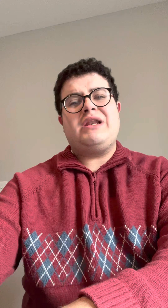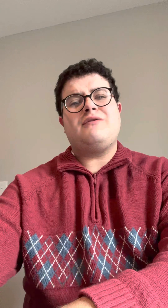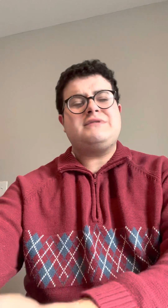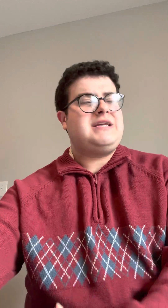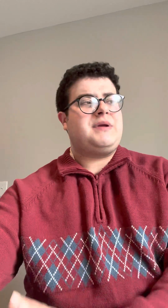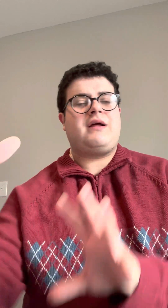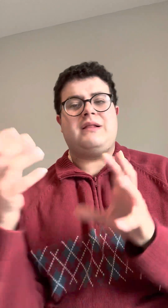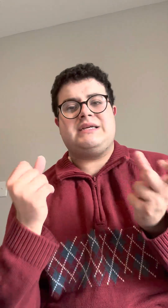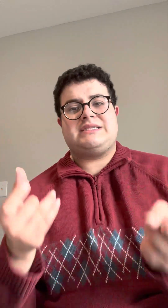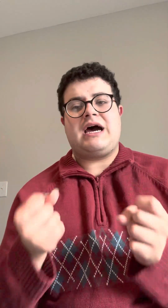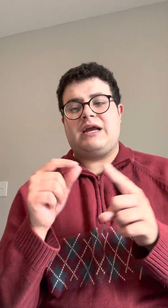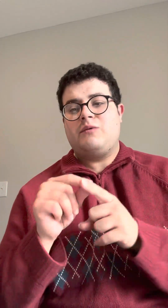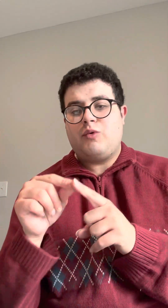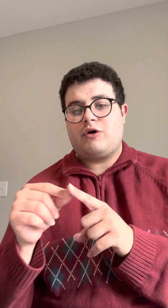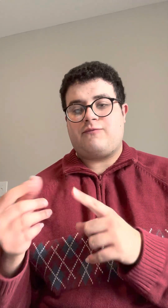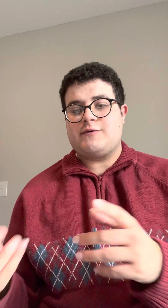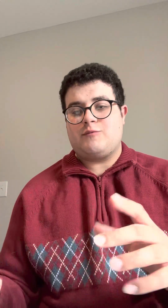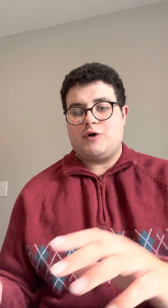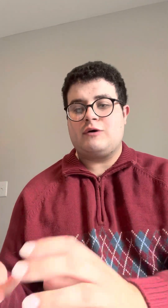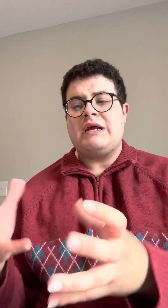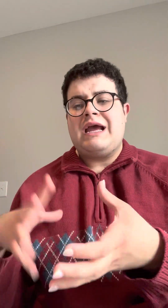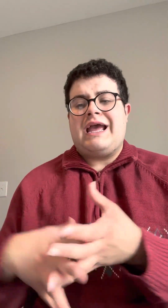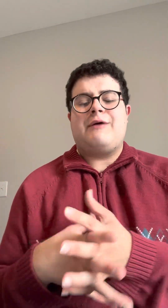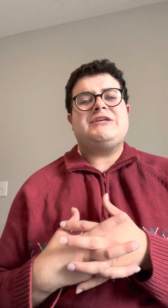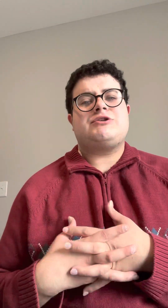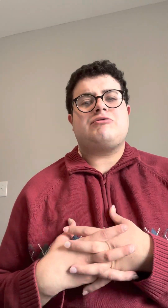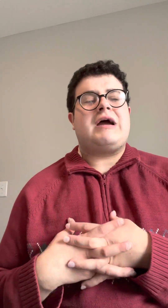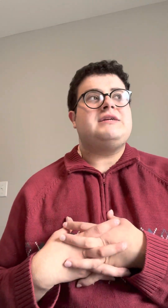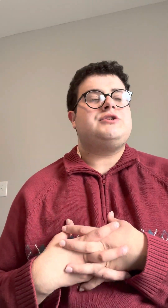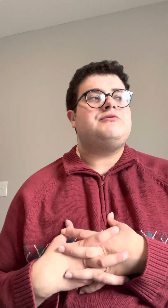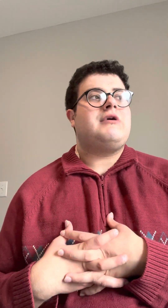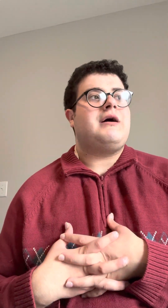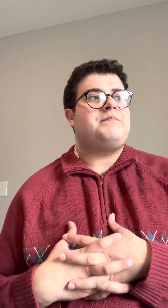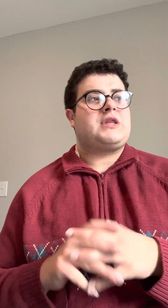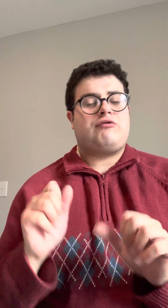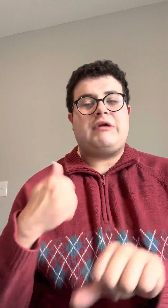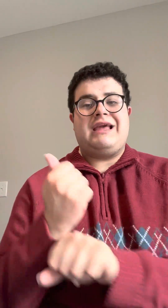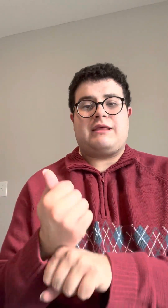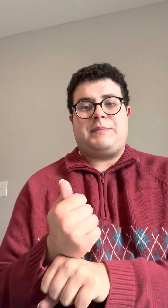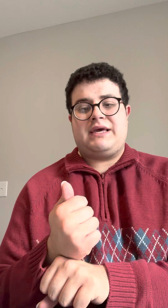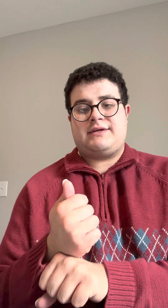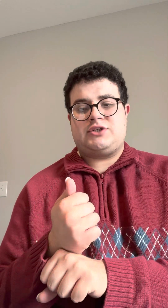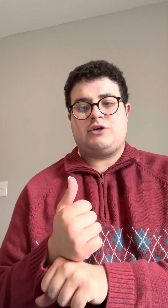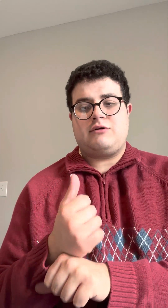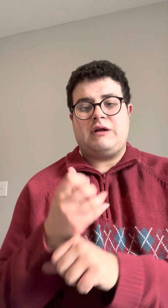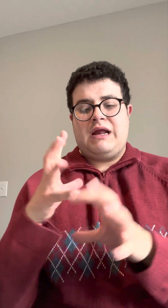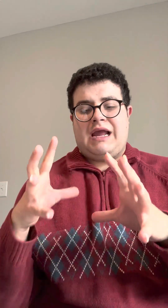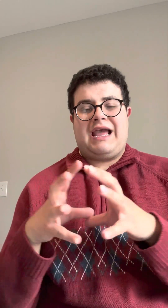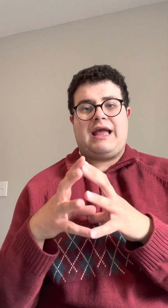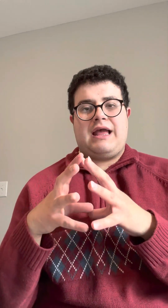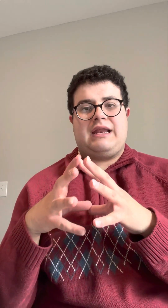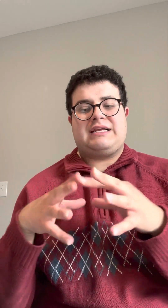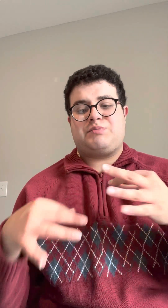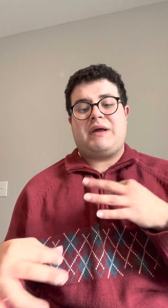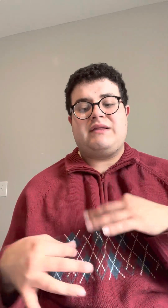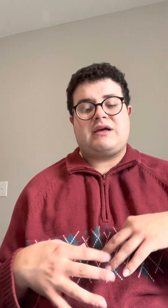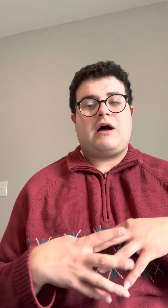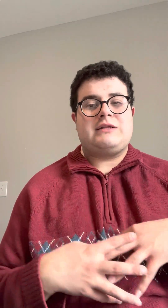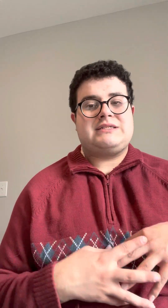don't typically sign word for word, and we try to create the picture and explain the concept